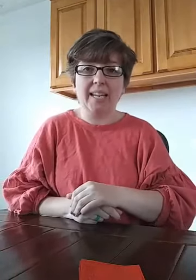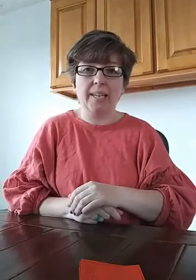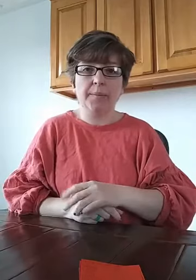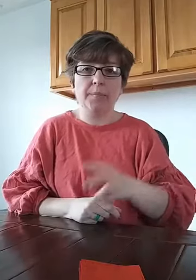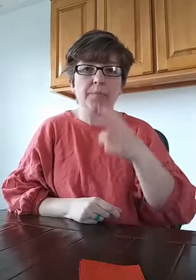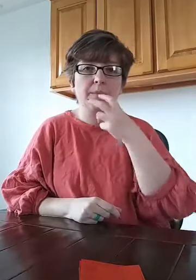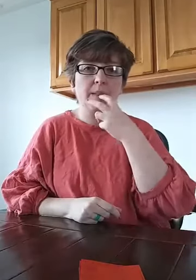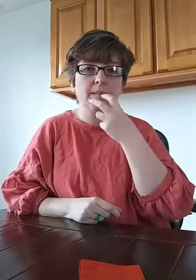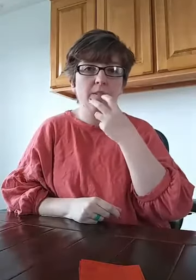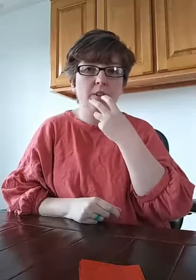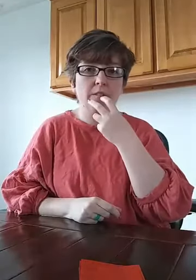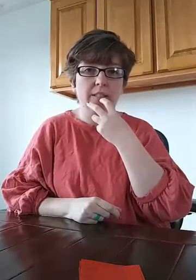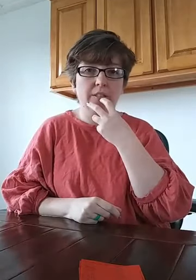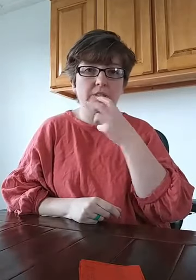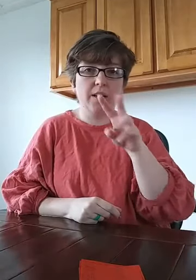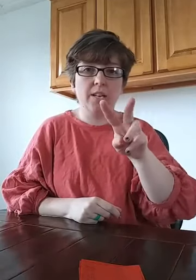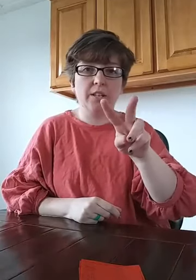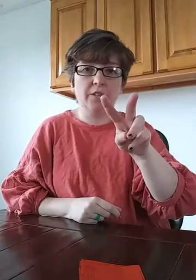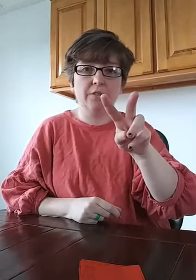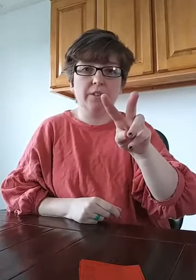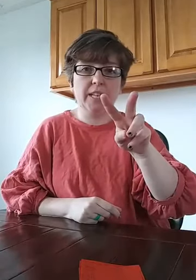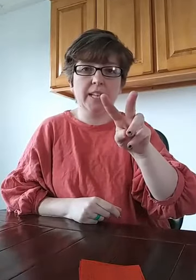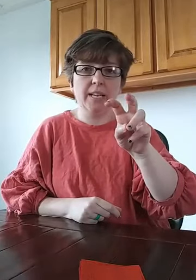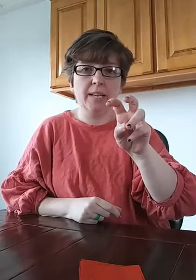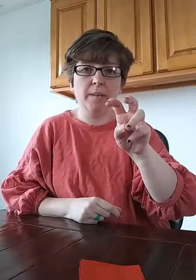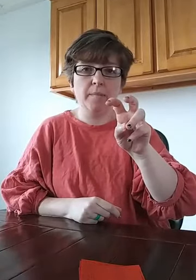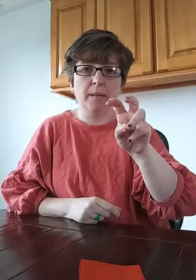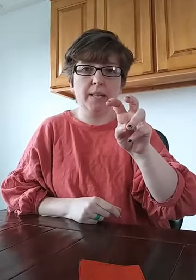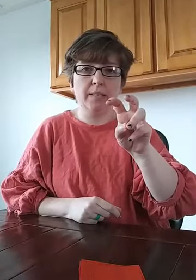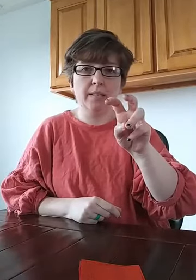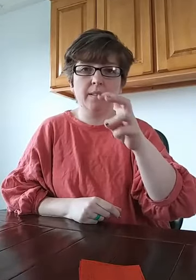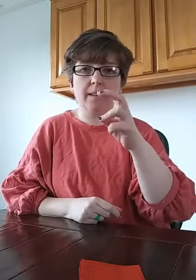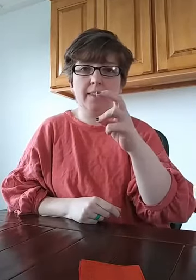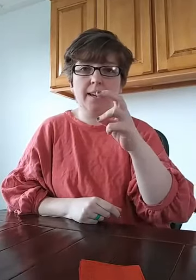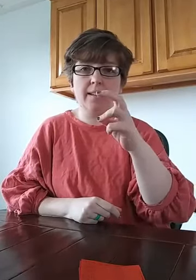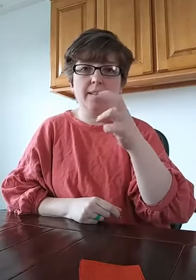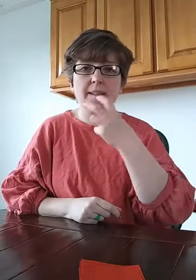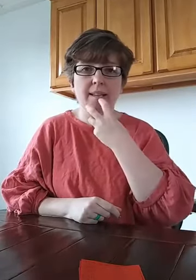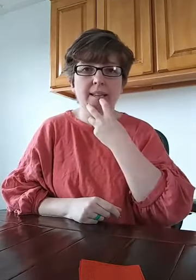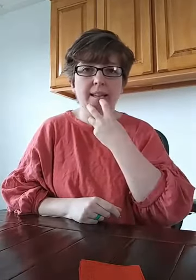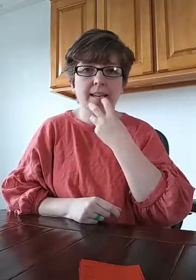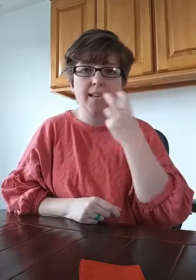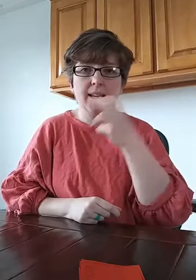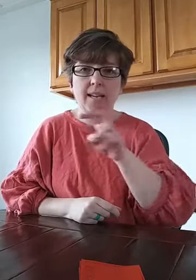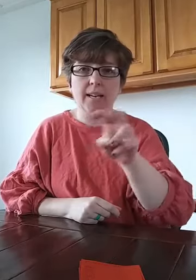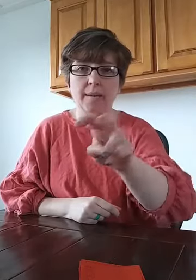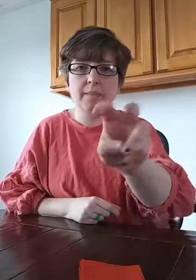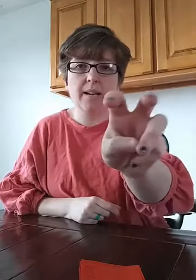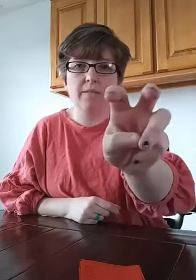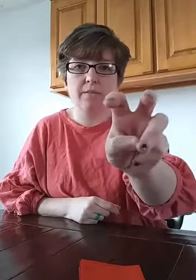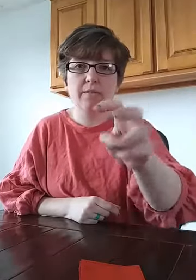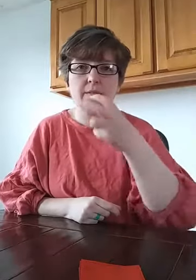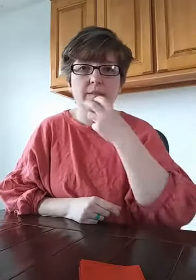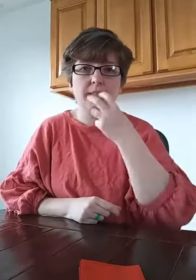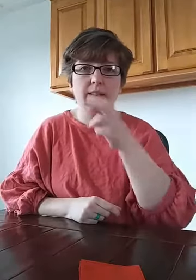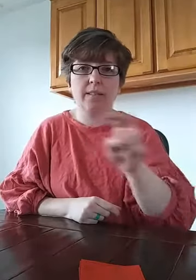starts at your tongue your V bends like that and comes out like